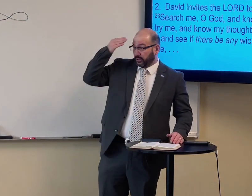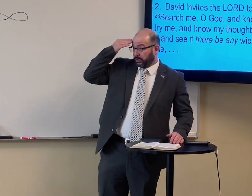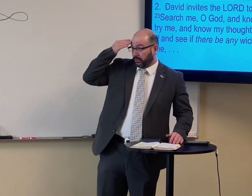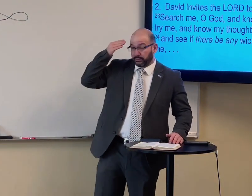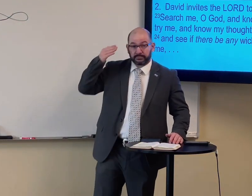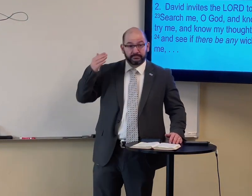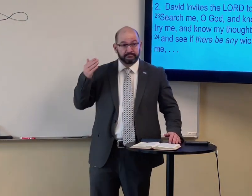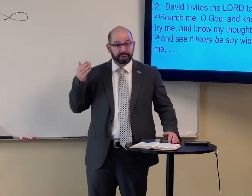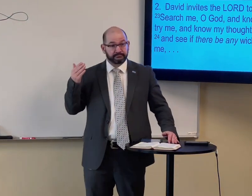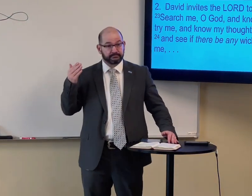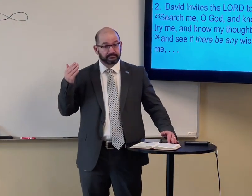You know,